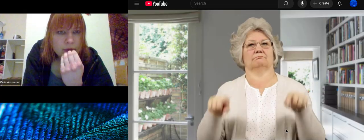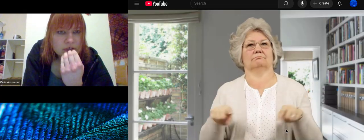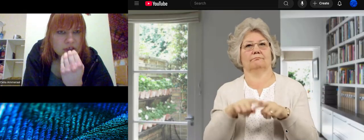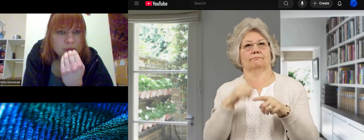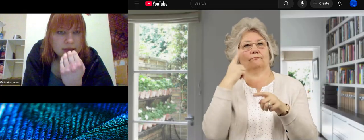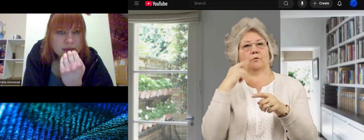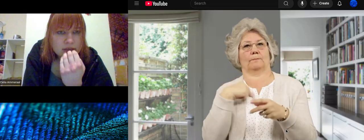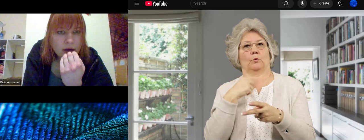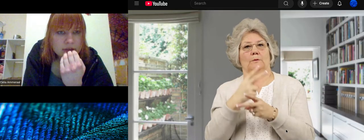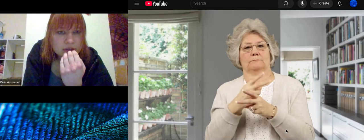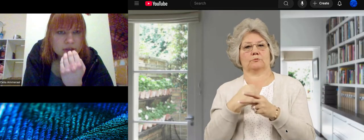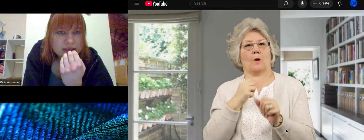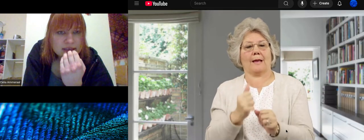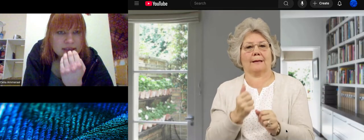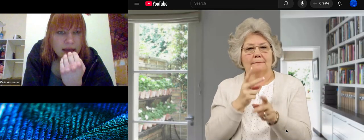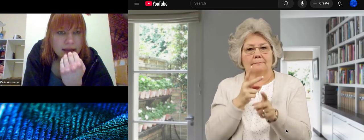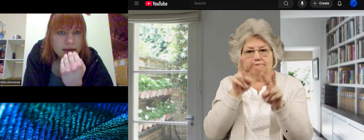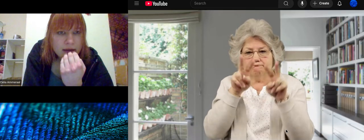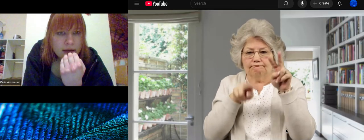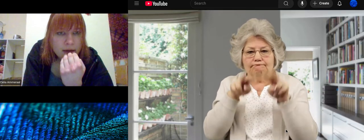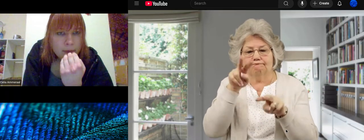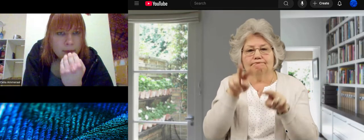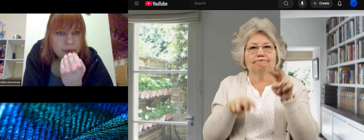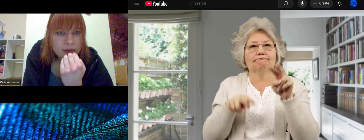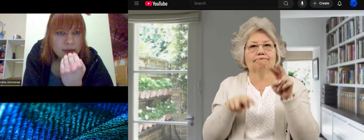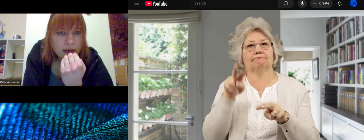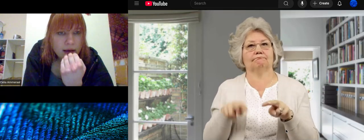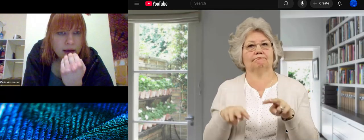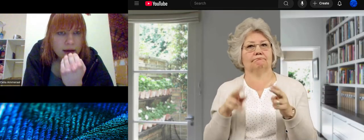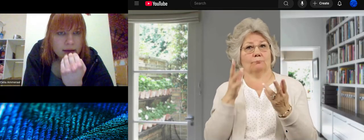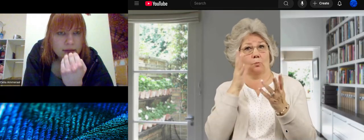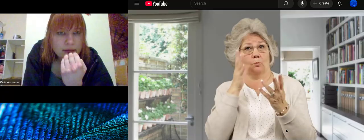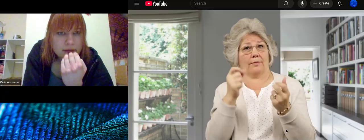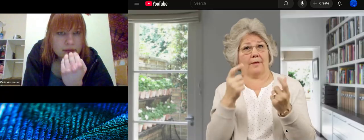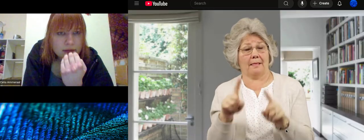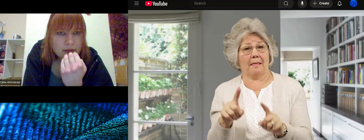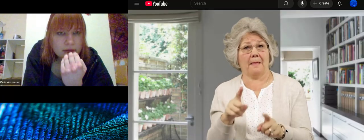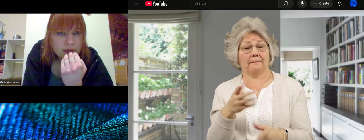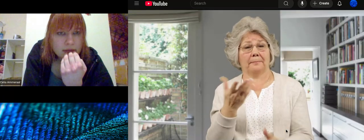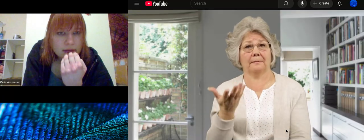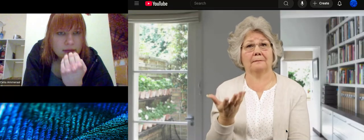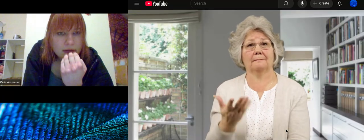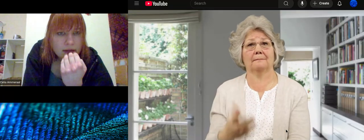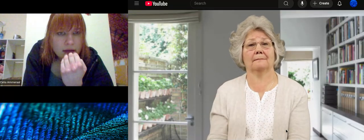I was expecting the doctor to send me my